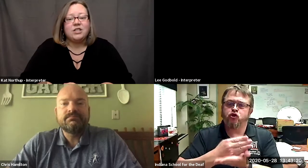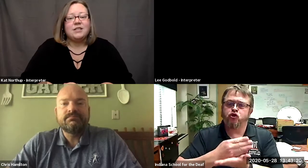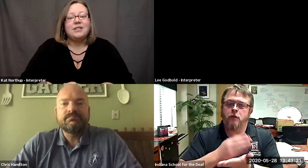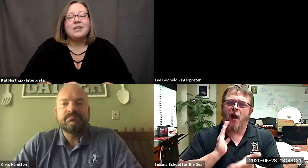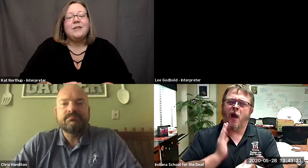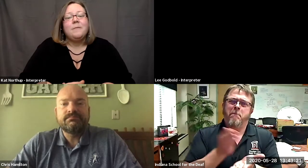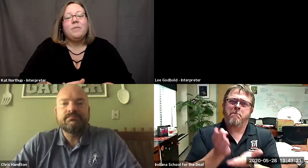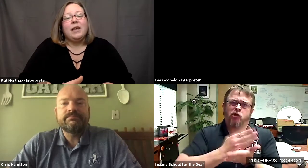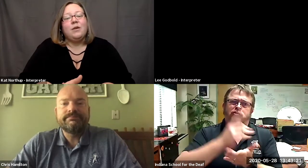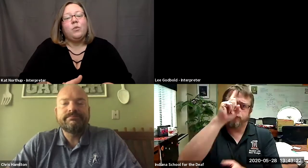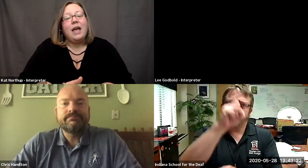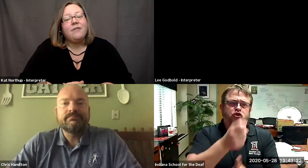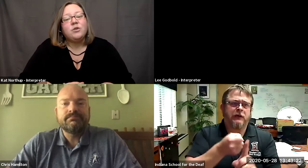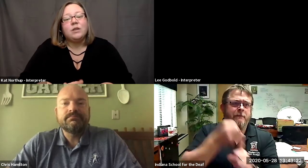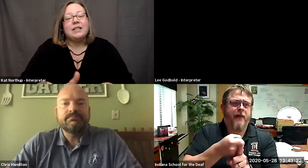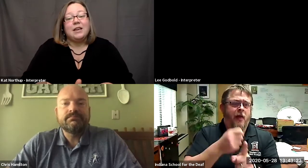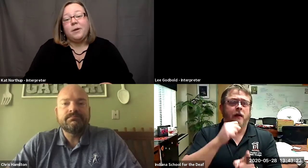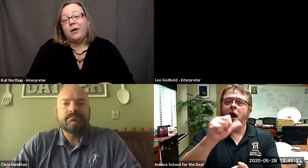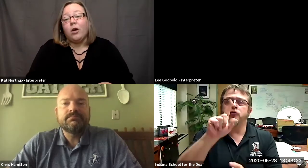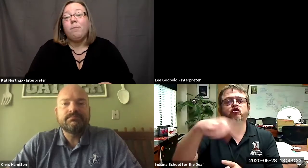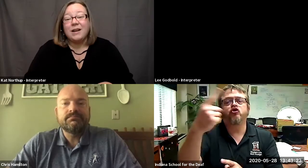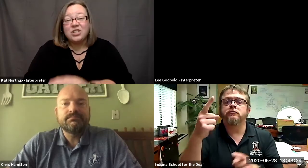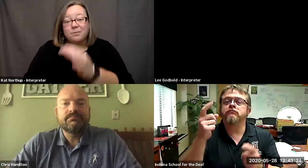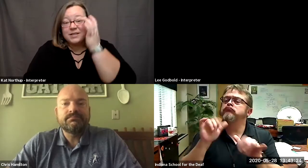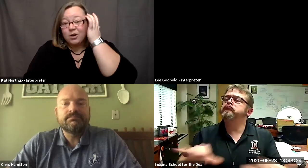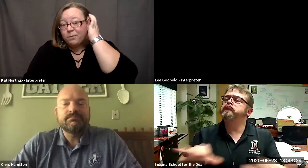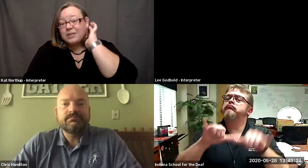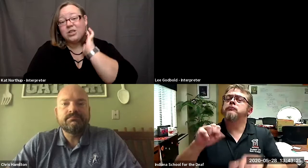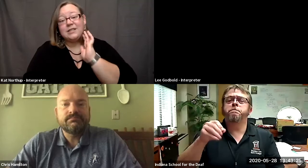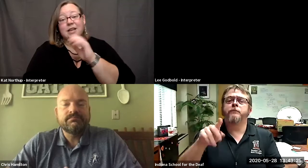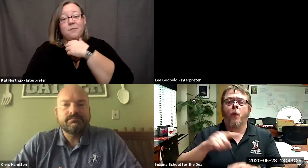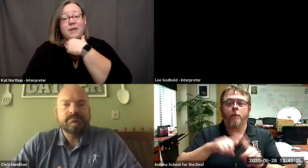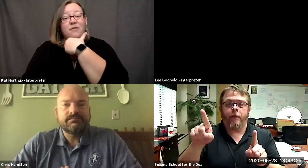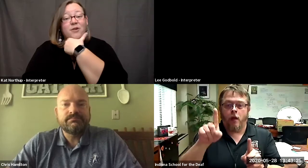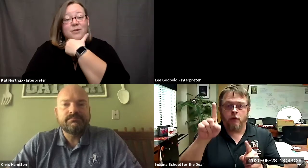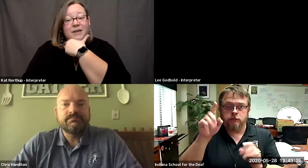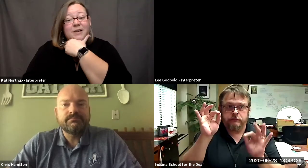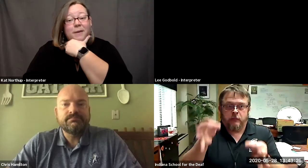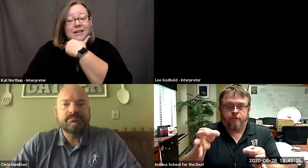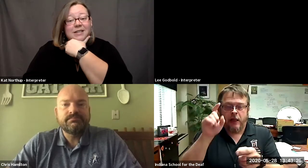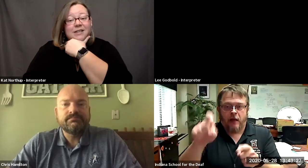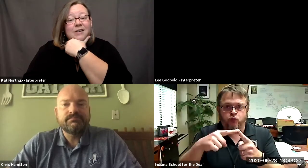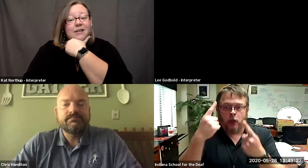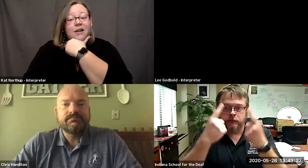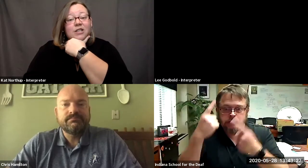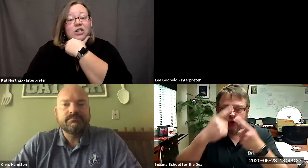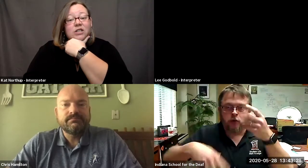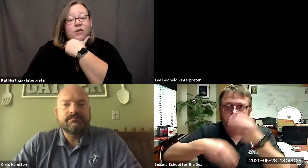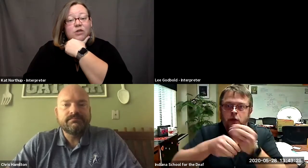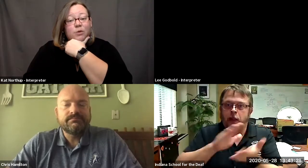Education, and we have to really think about our budget, because our budget is going to be the first to be impacted, not just for sports,